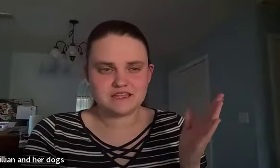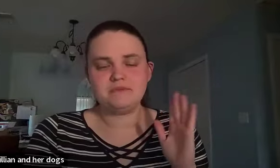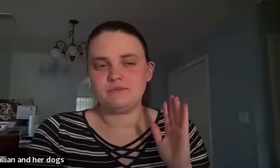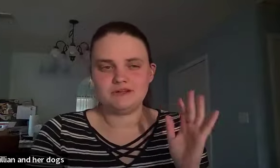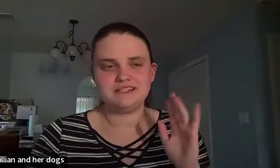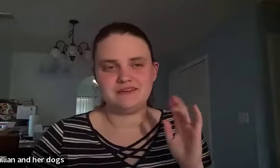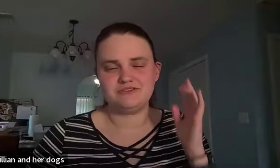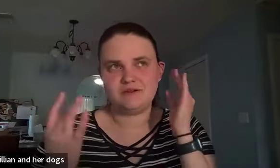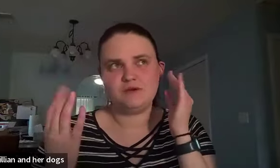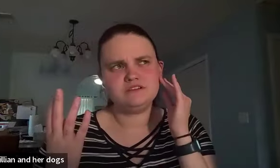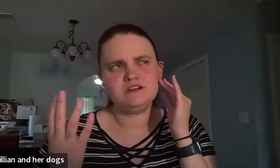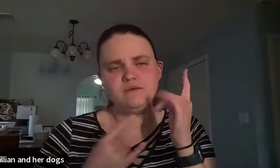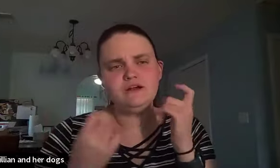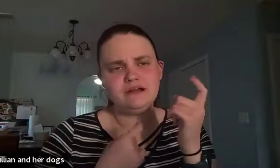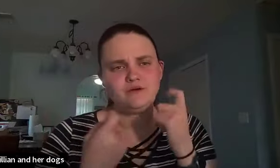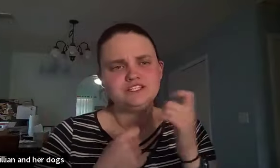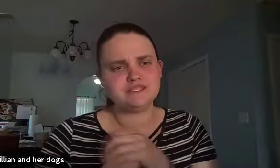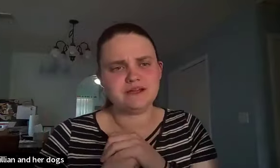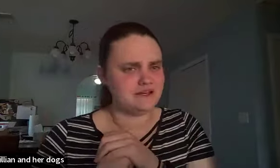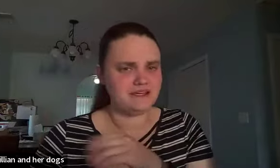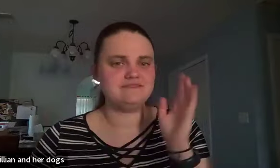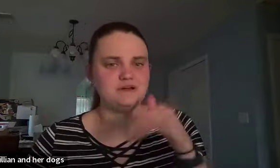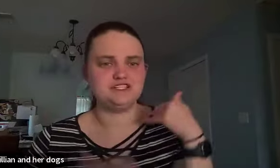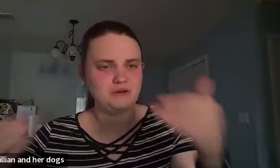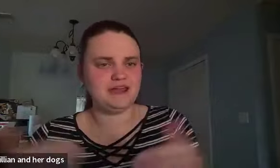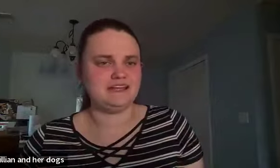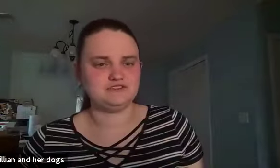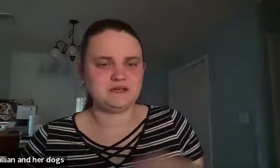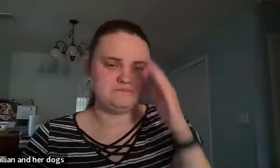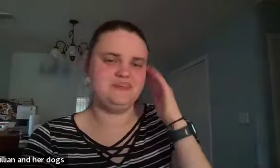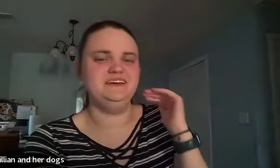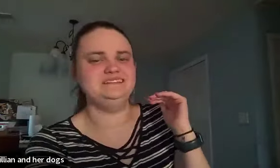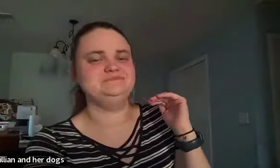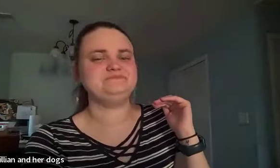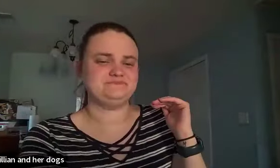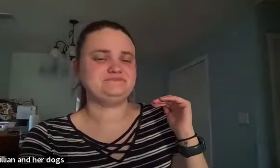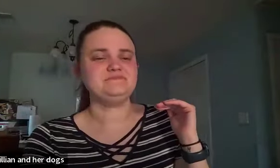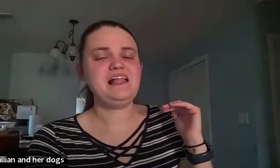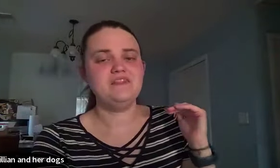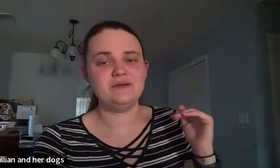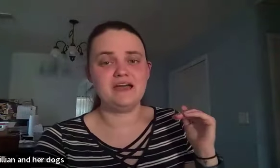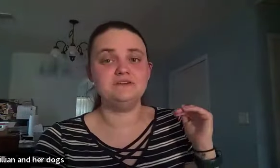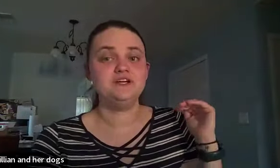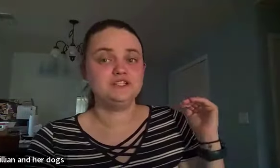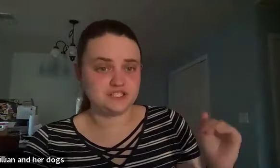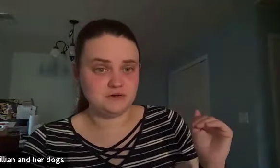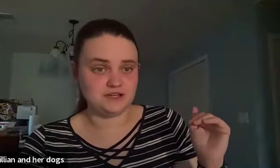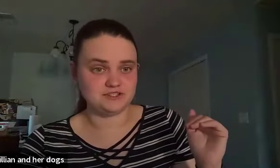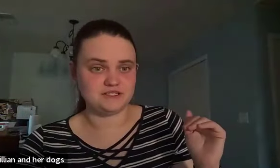ask that, but I'm always like thinking, what kind of questions am I going to get? So I just go ahead and answer some. And then we have 200.